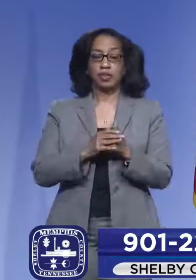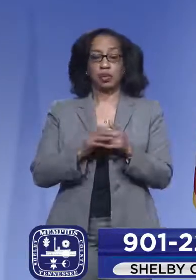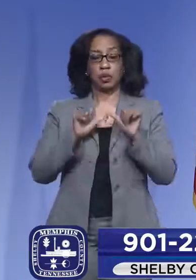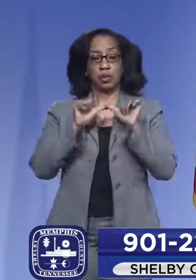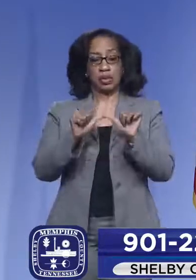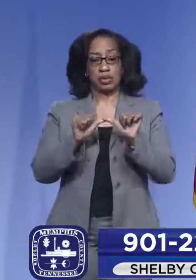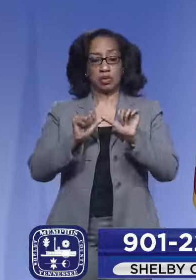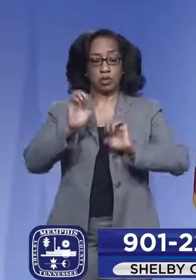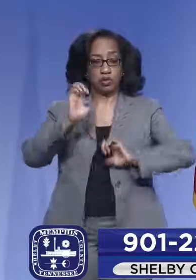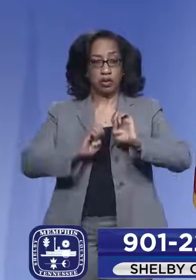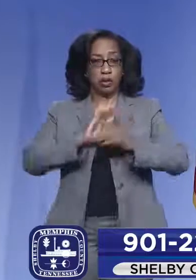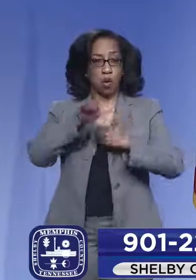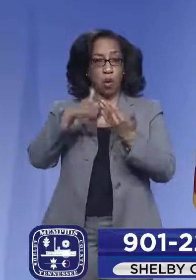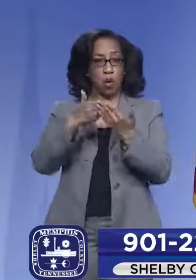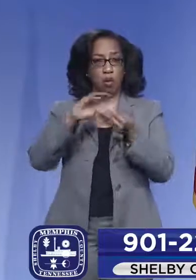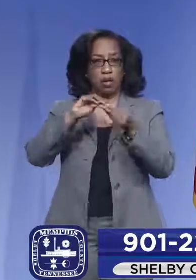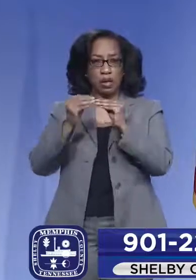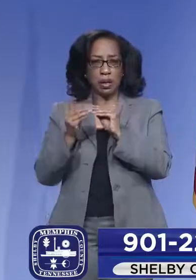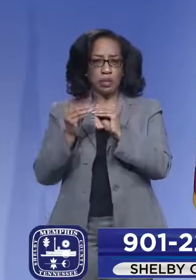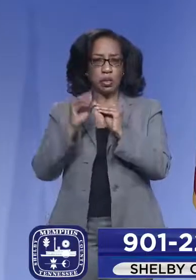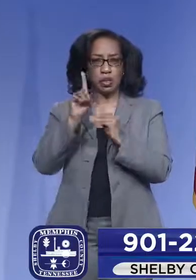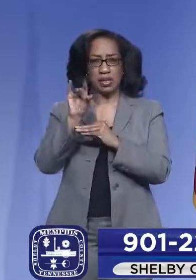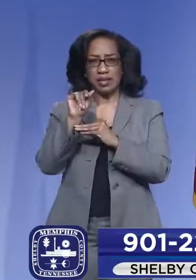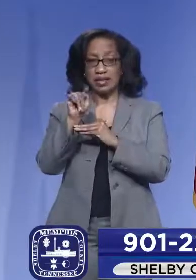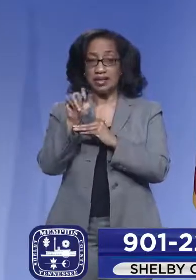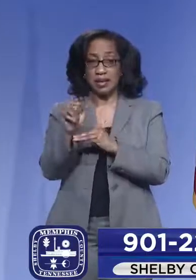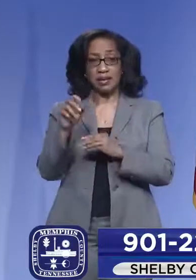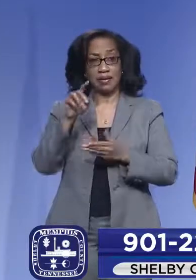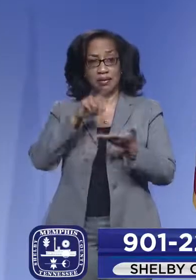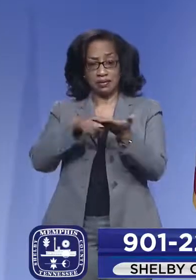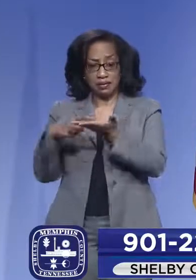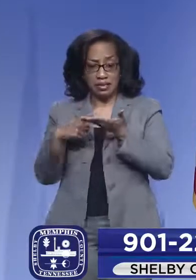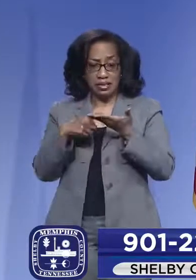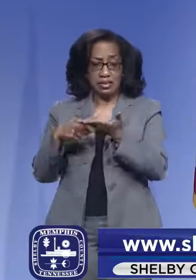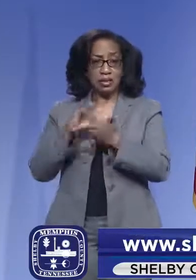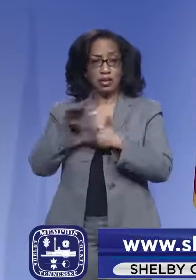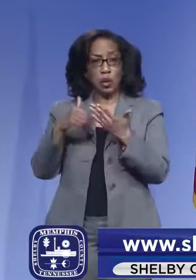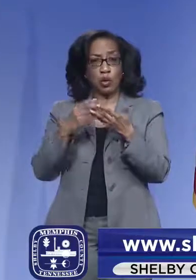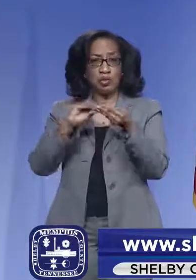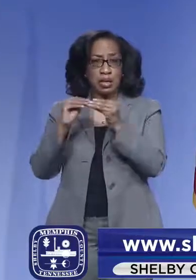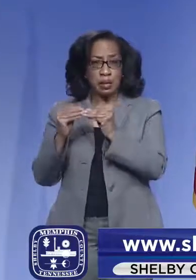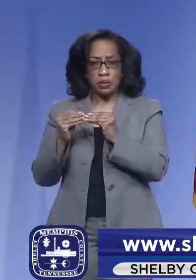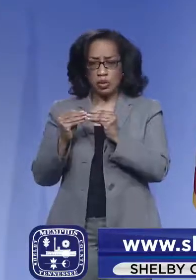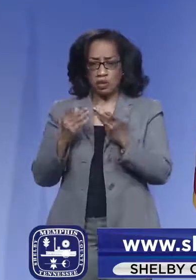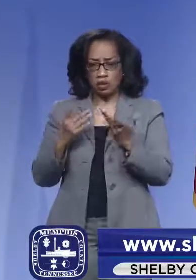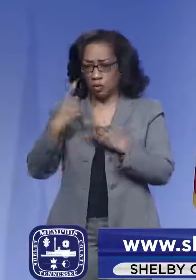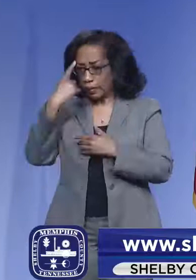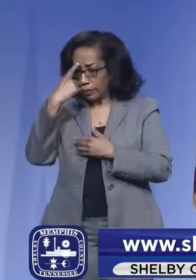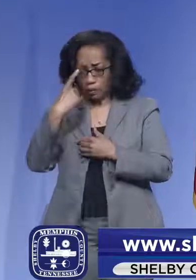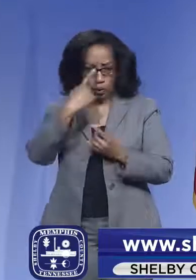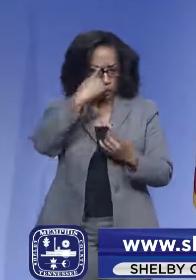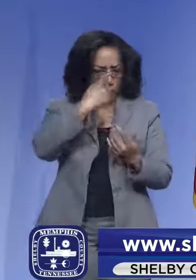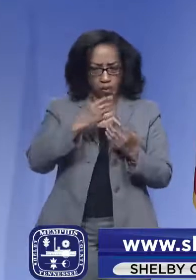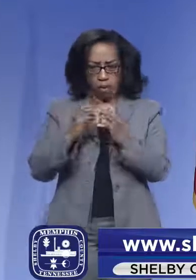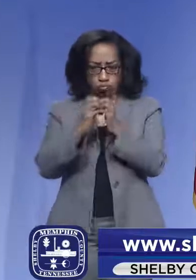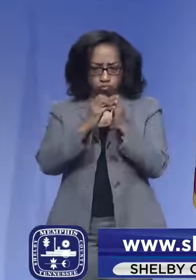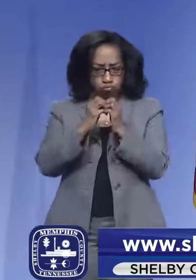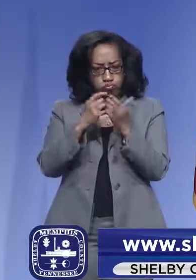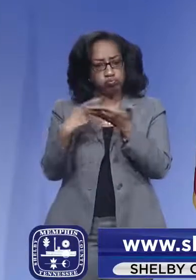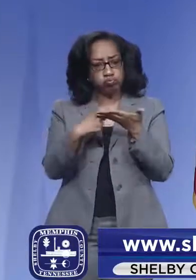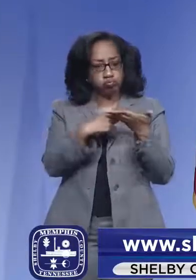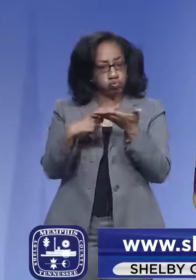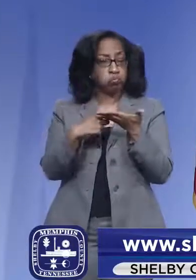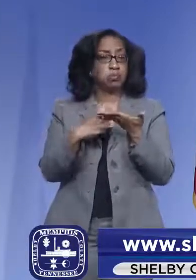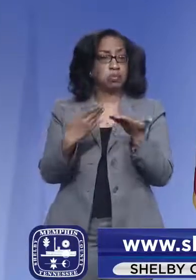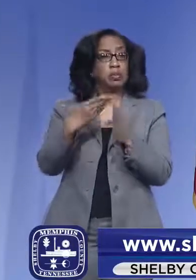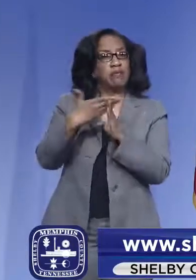data and have discussions with local experts before any changes are made. We do